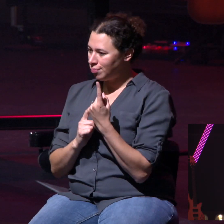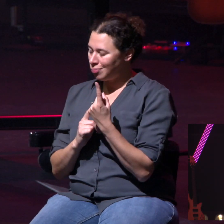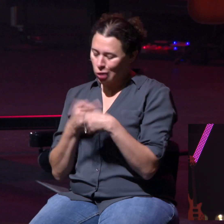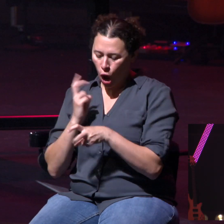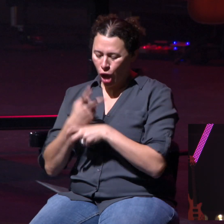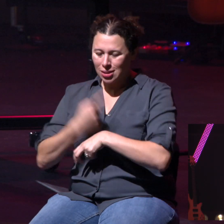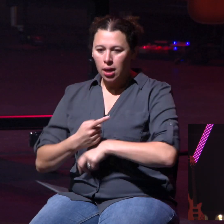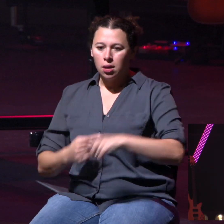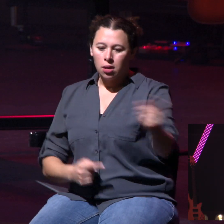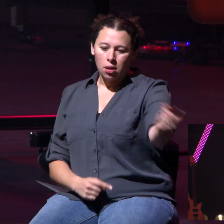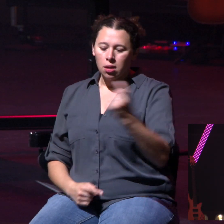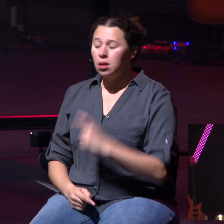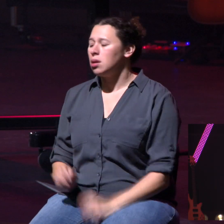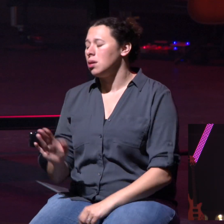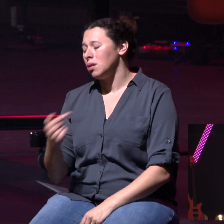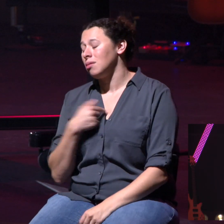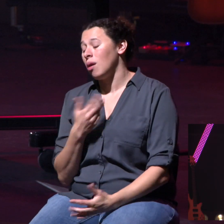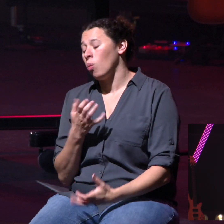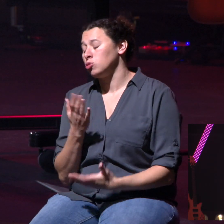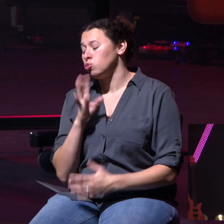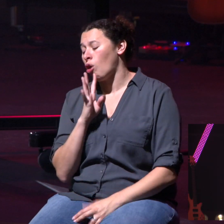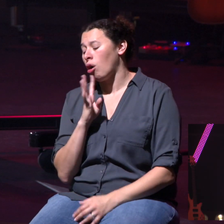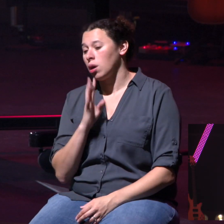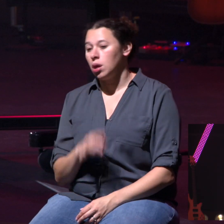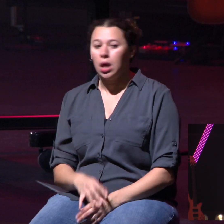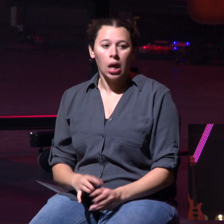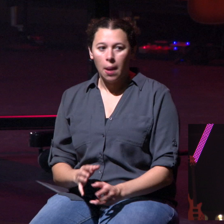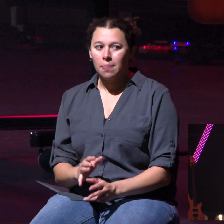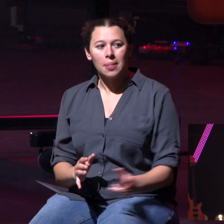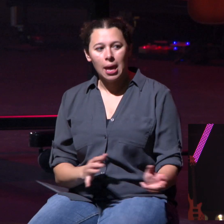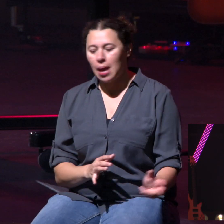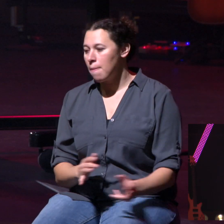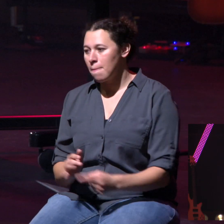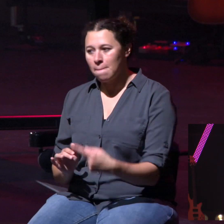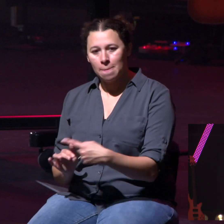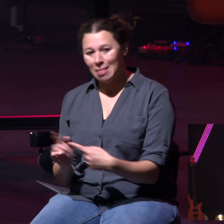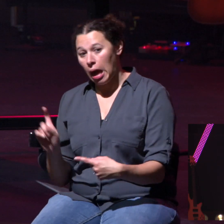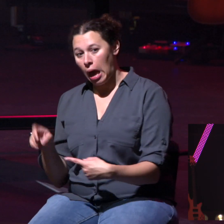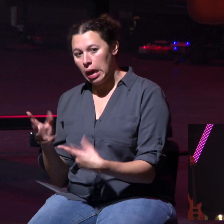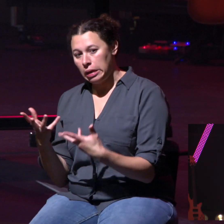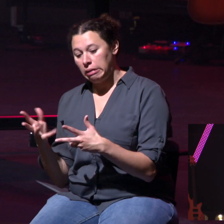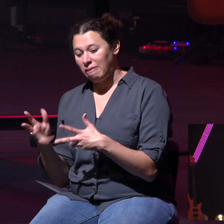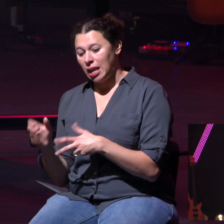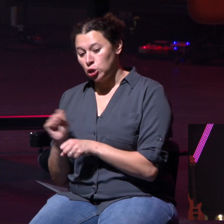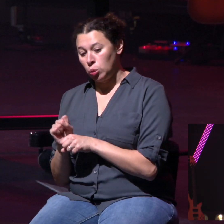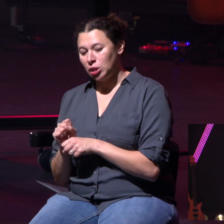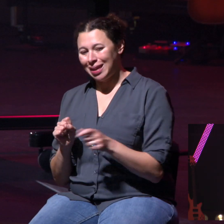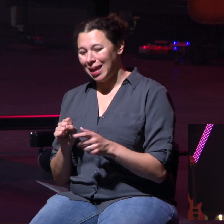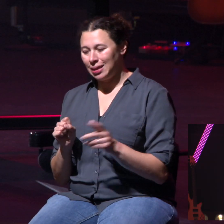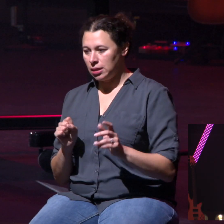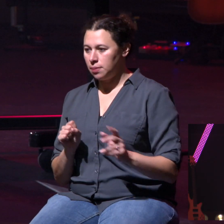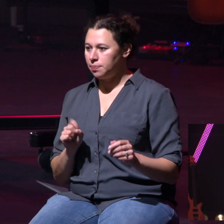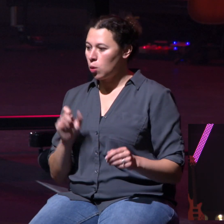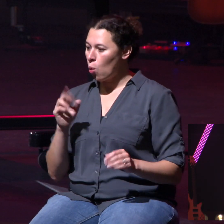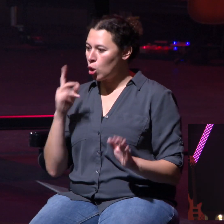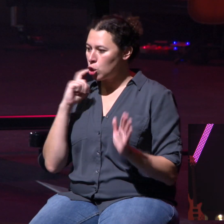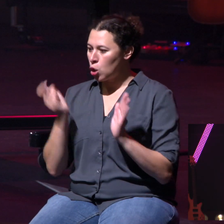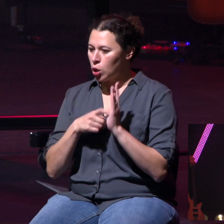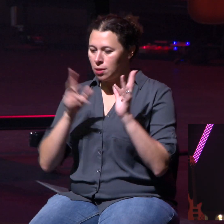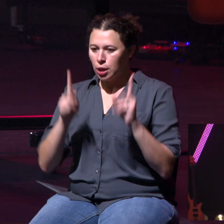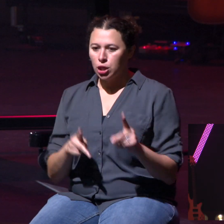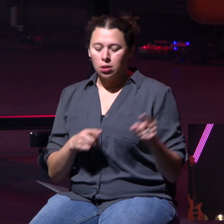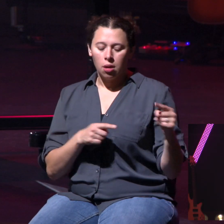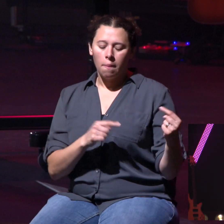work, and they want to talk, and you just want to get back to work. Or you notice that someone is just in a state of